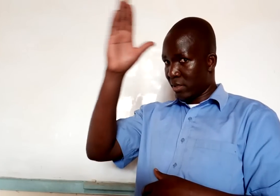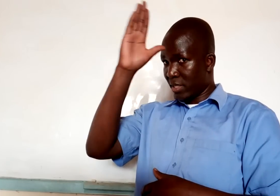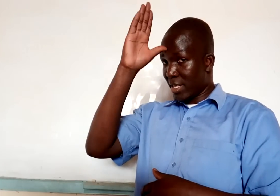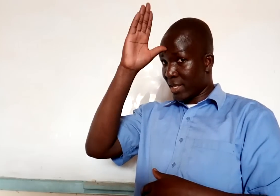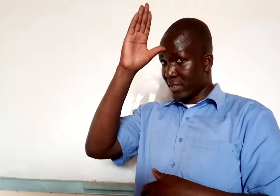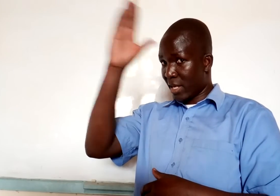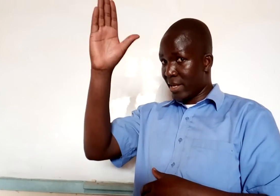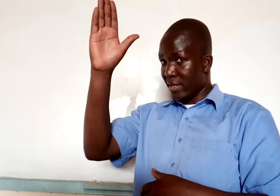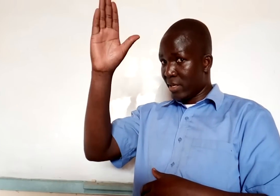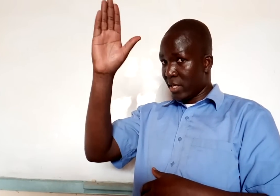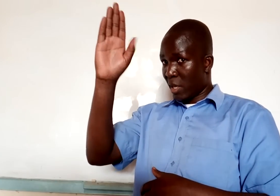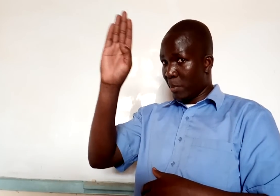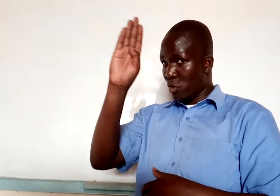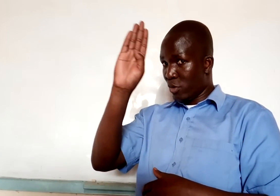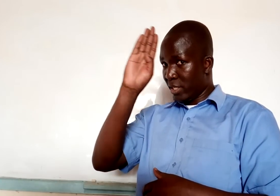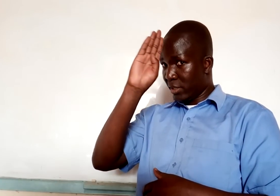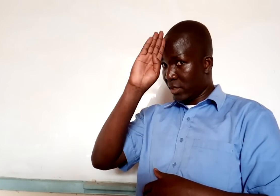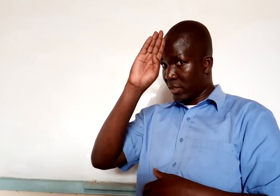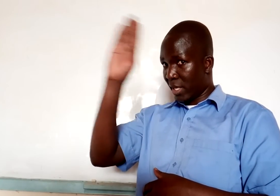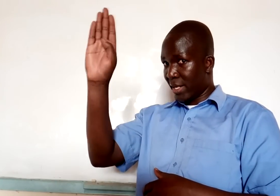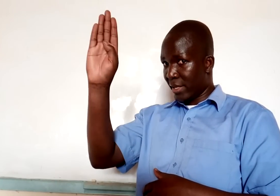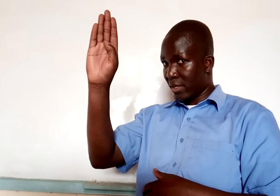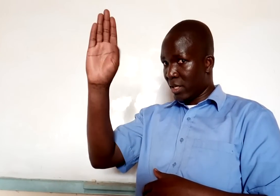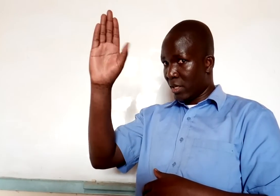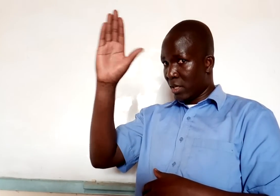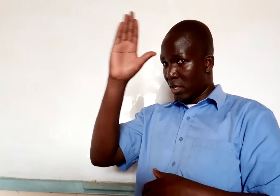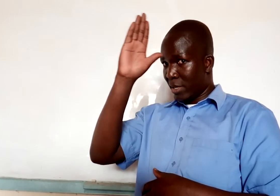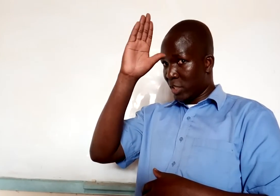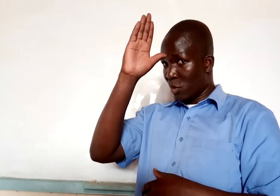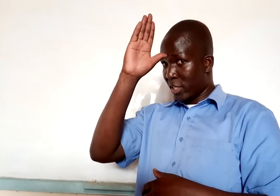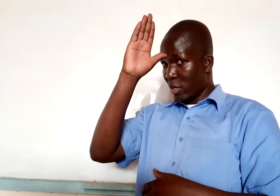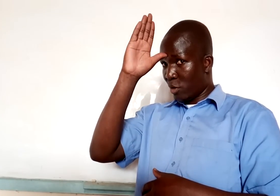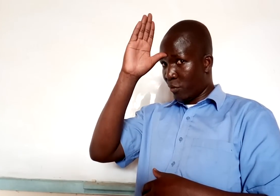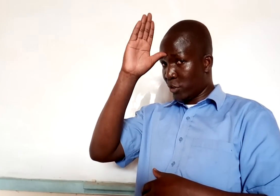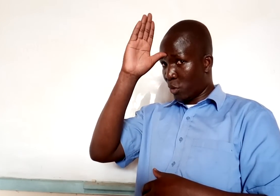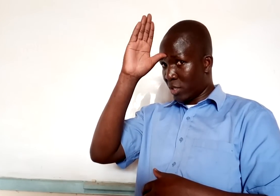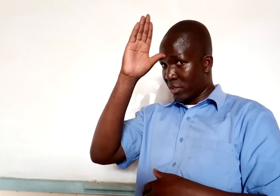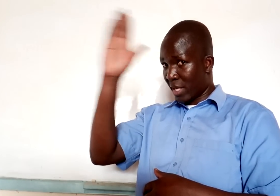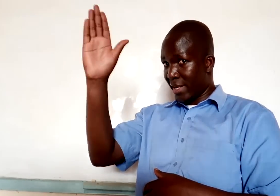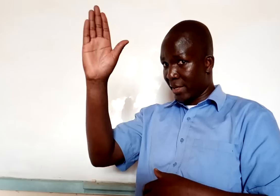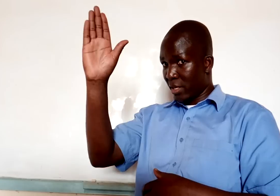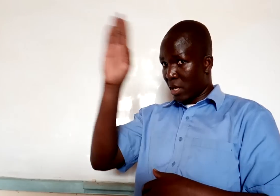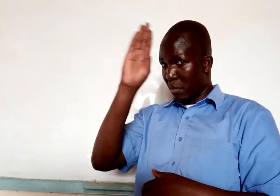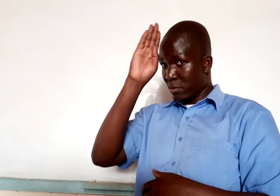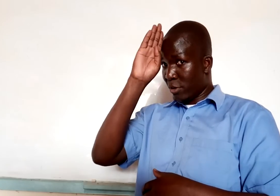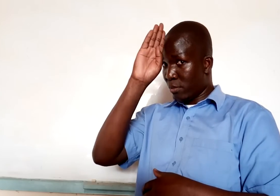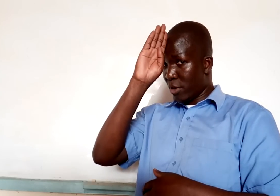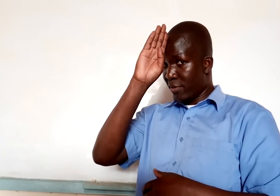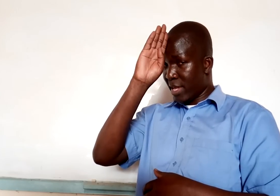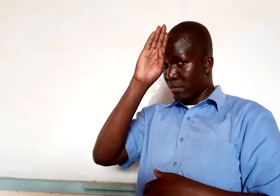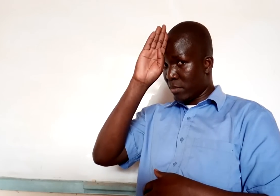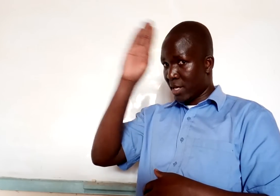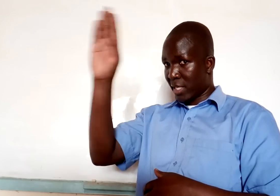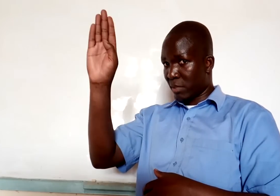just like that, Sunday. Some people do this Sunday, but this one's the official one, Sunday. But both of them are